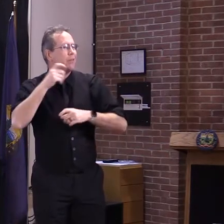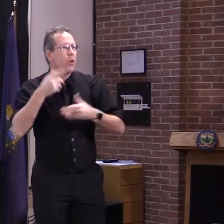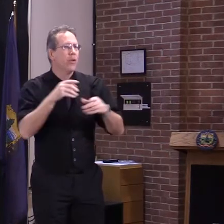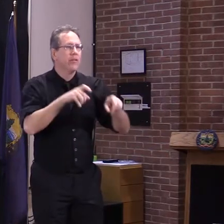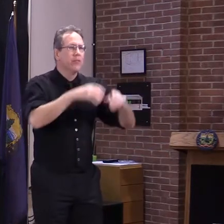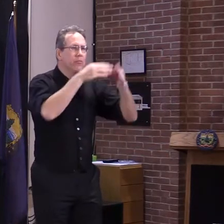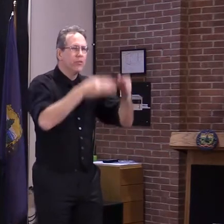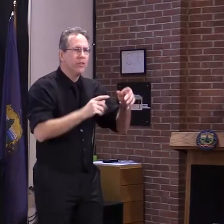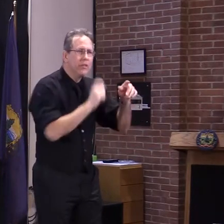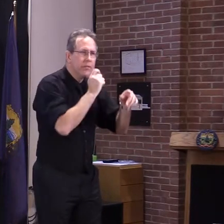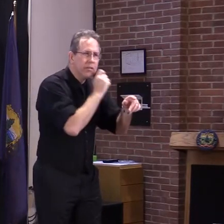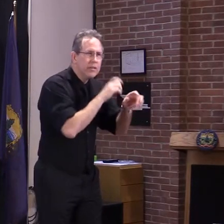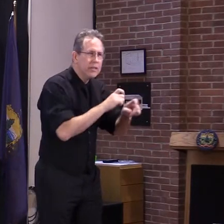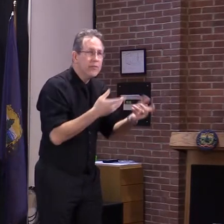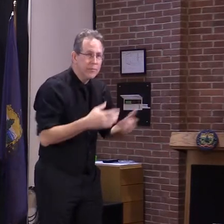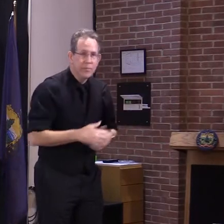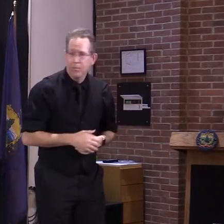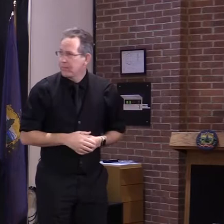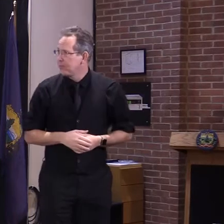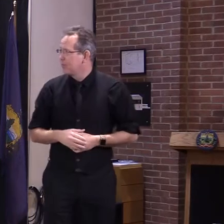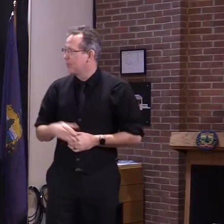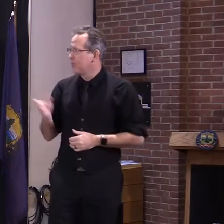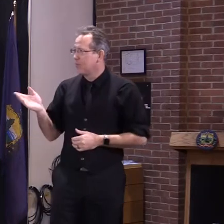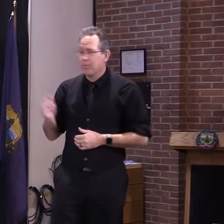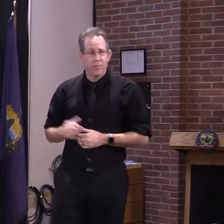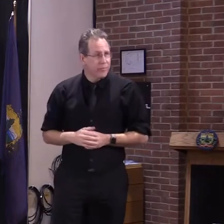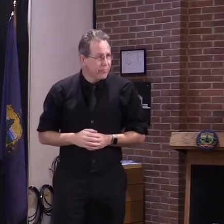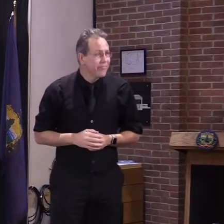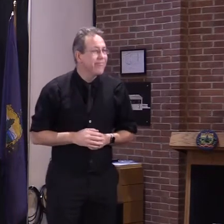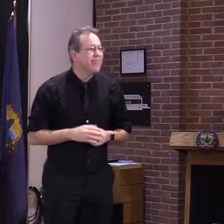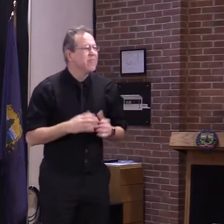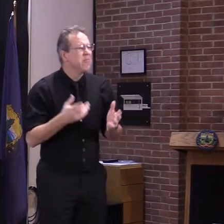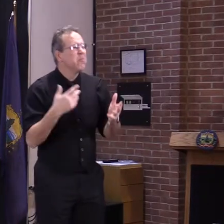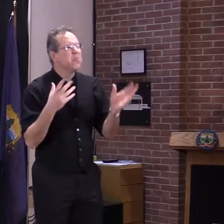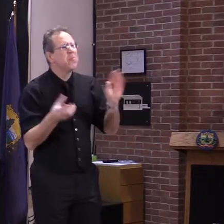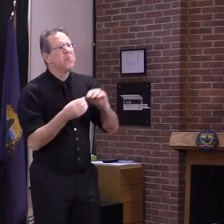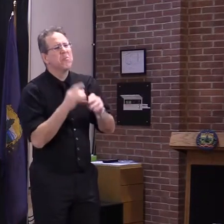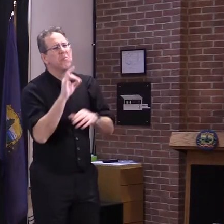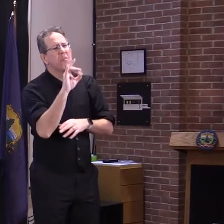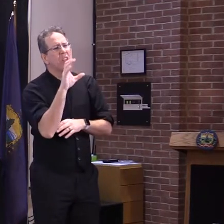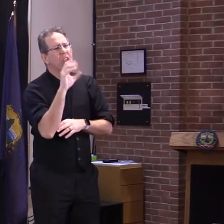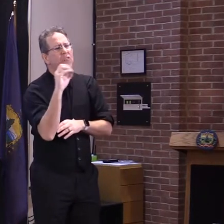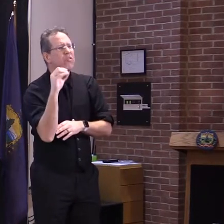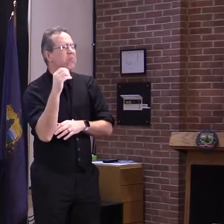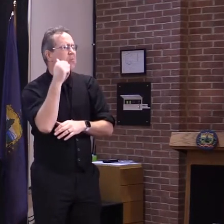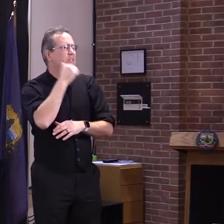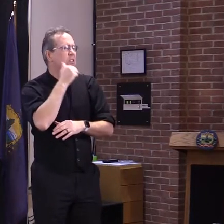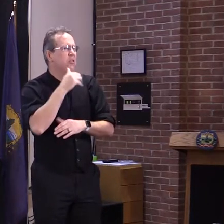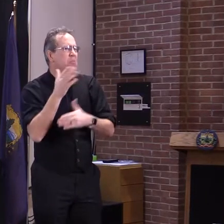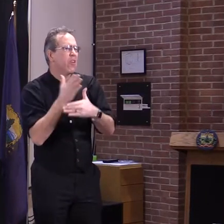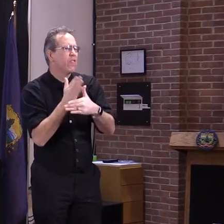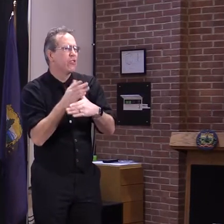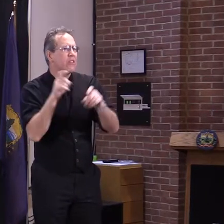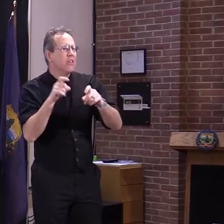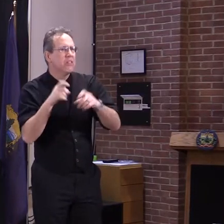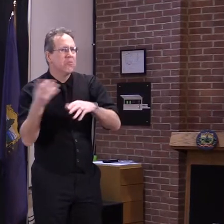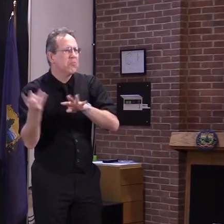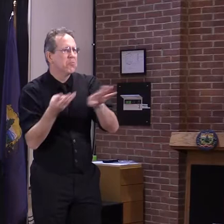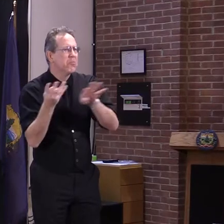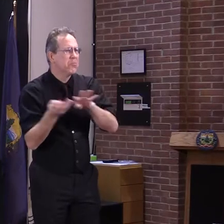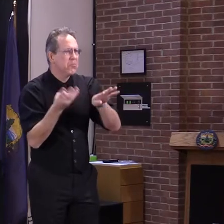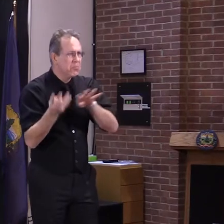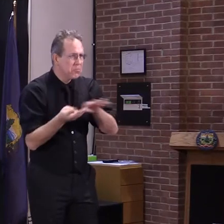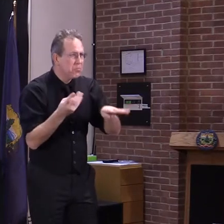over 8,800 tests per day. So still a considerable number of tests being conducted, and the positivity rate continues to come